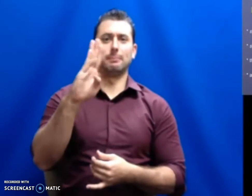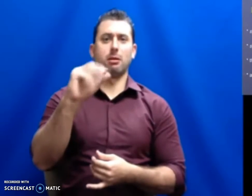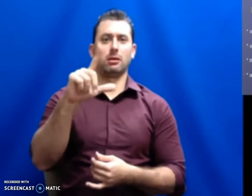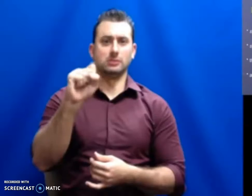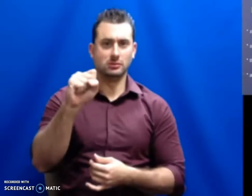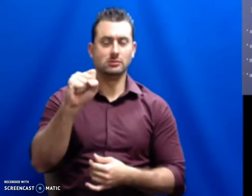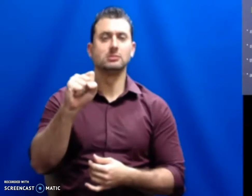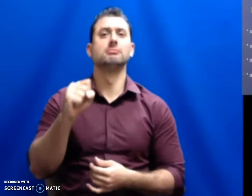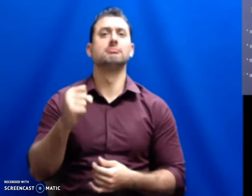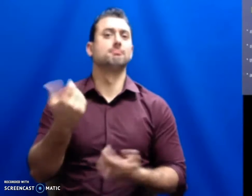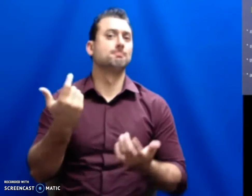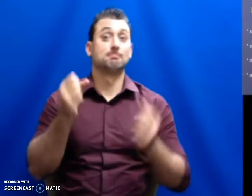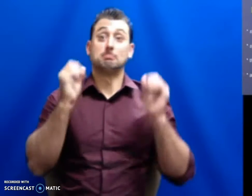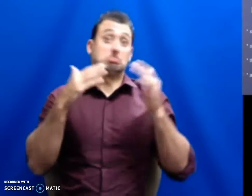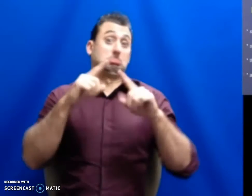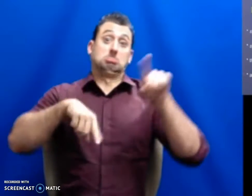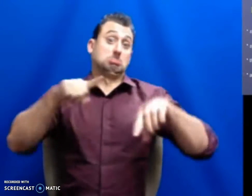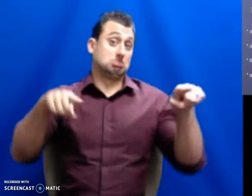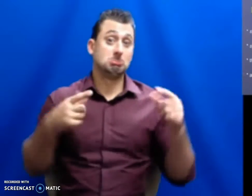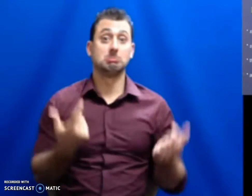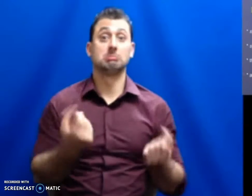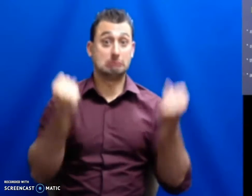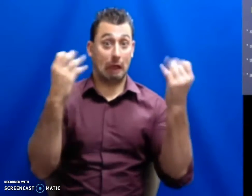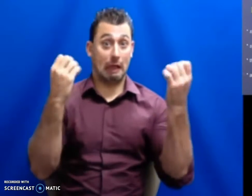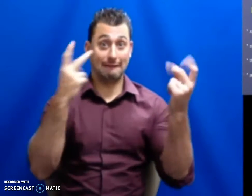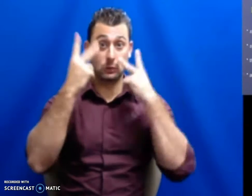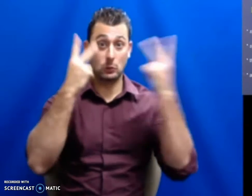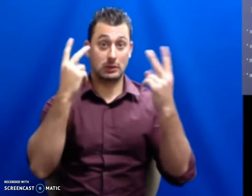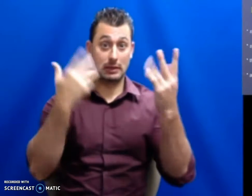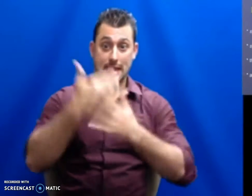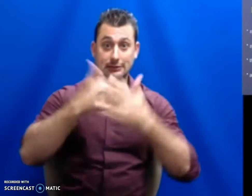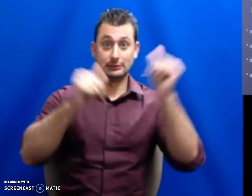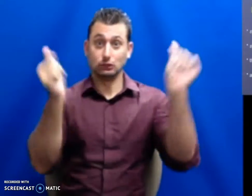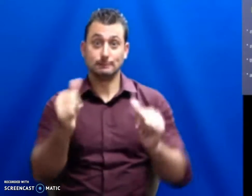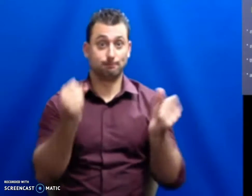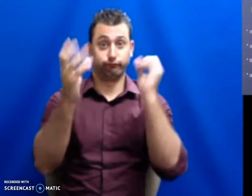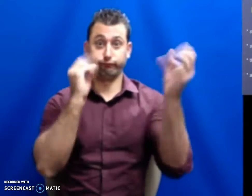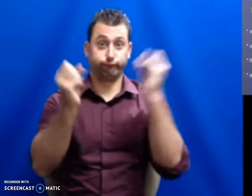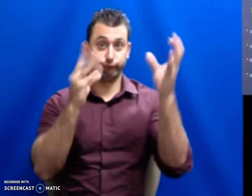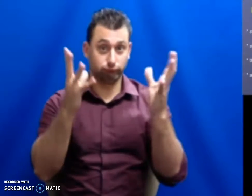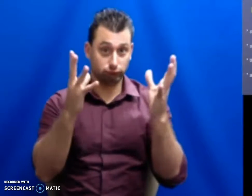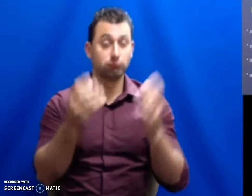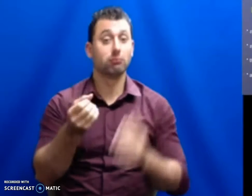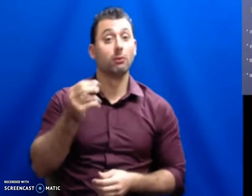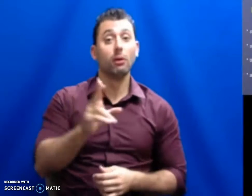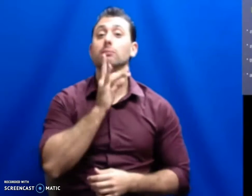other guidelines that happen. There's a variety of things. You'll see a lot of different hand shapes, a lot of different